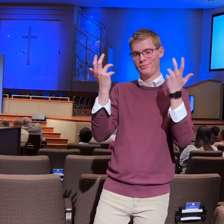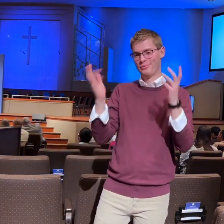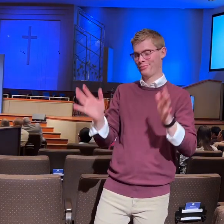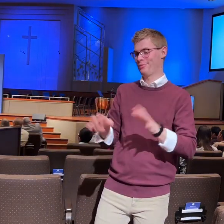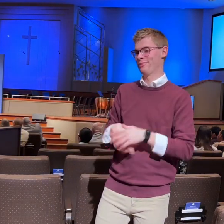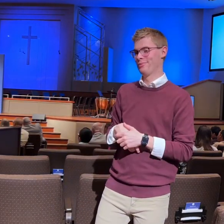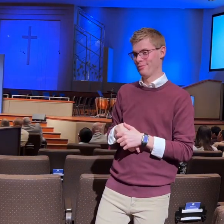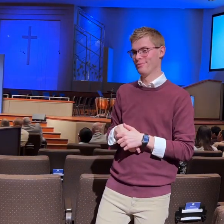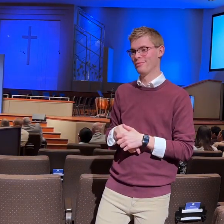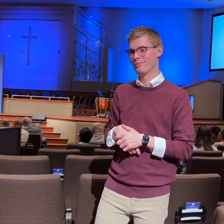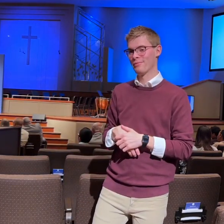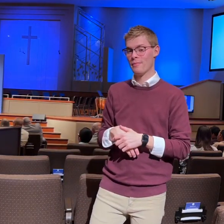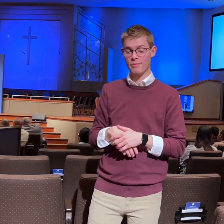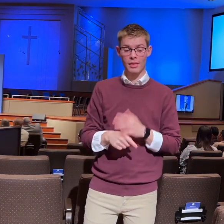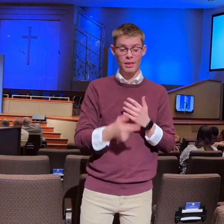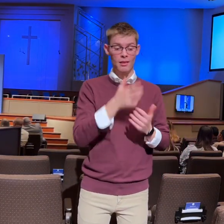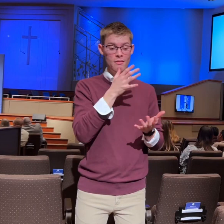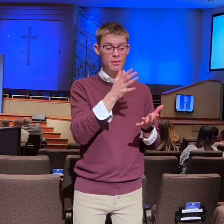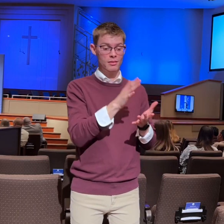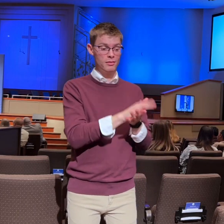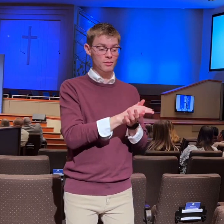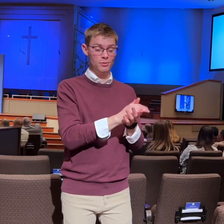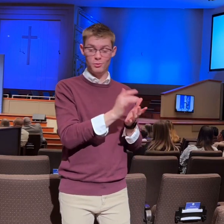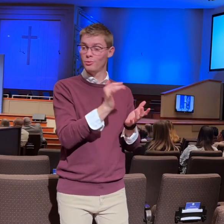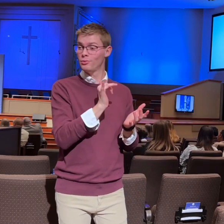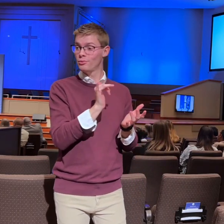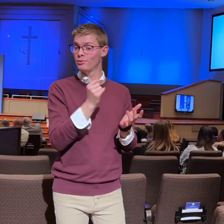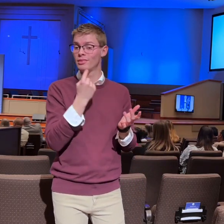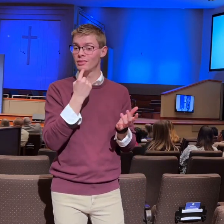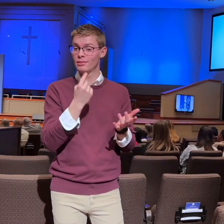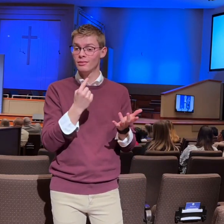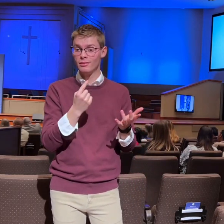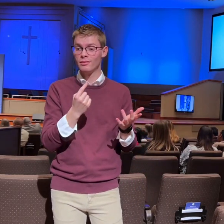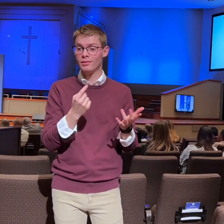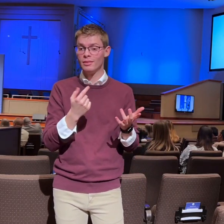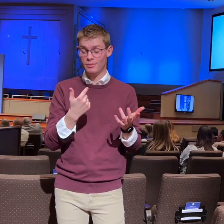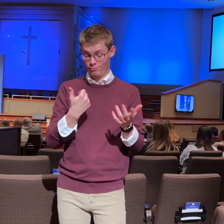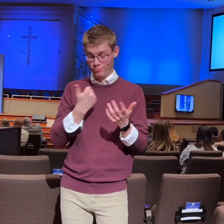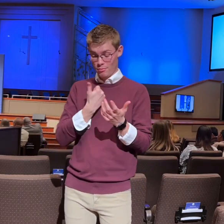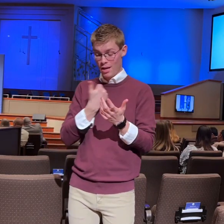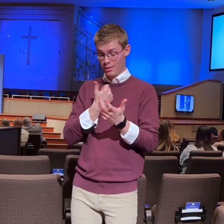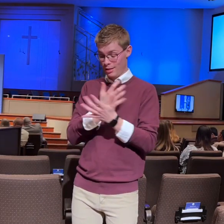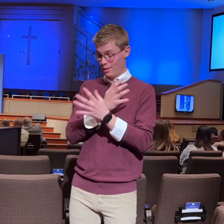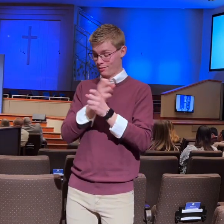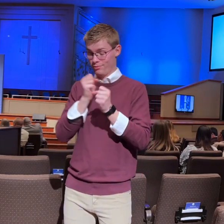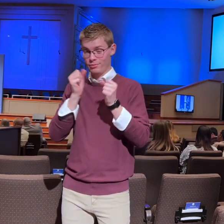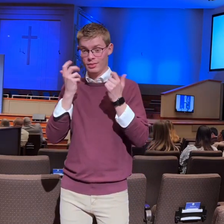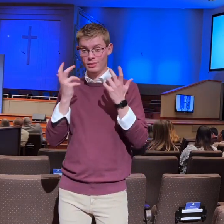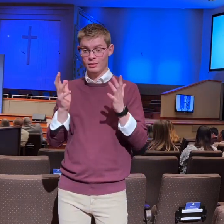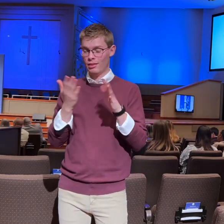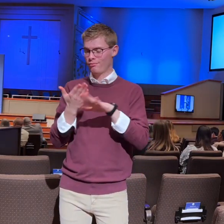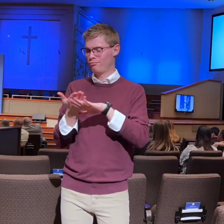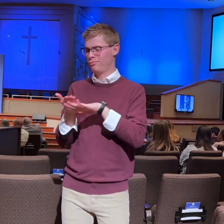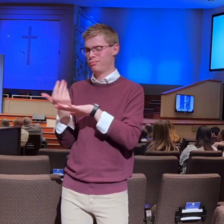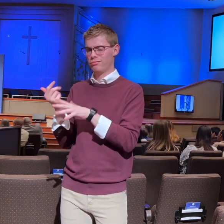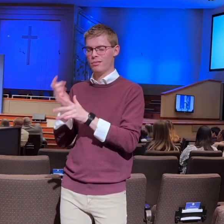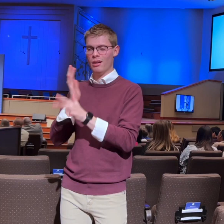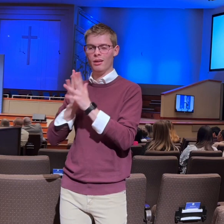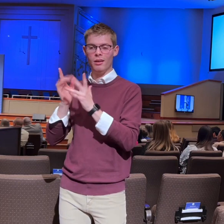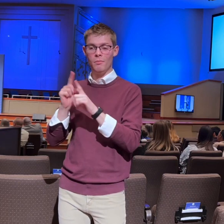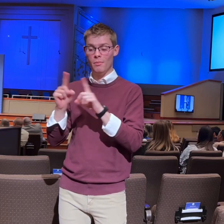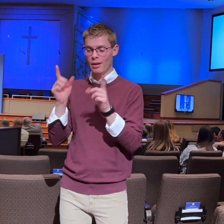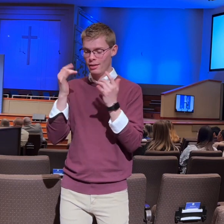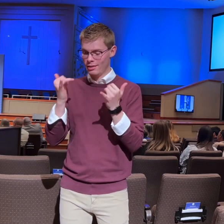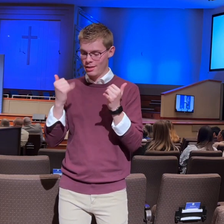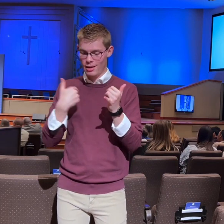His wife said, you know, I got saved several years ago listening to Christian radio and said, my husband's visited several churches in his career, but